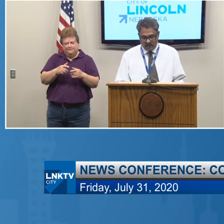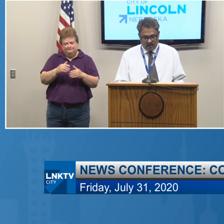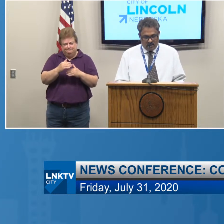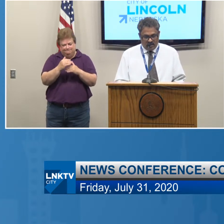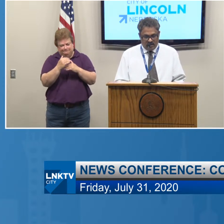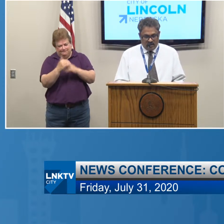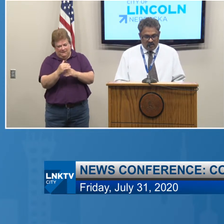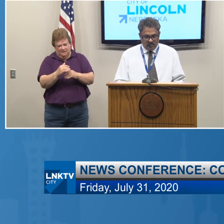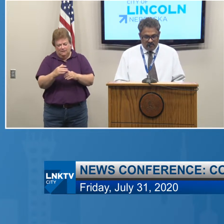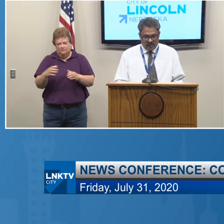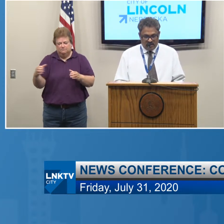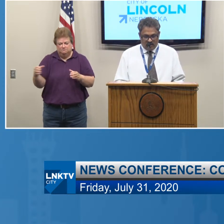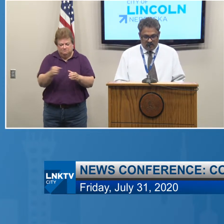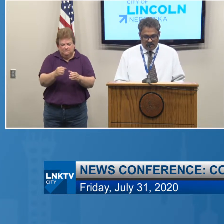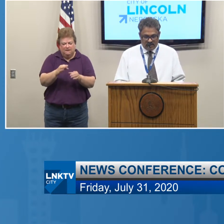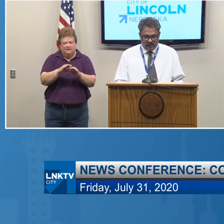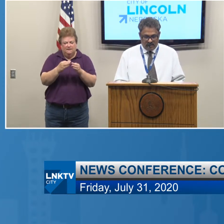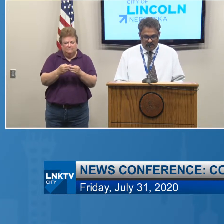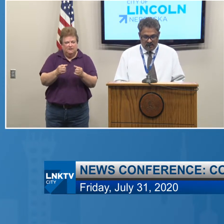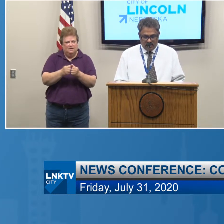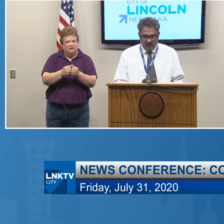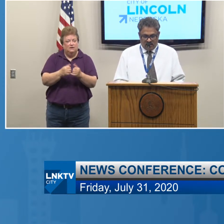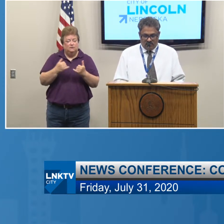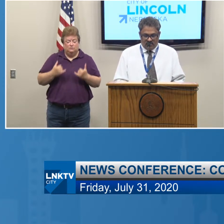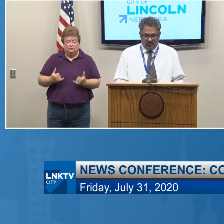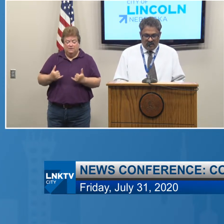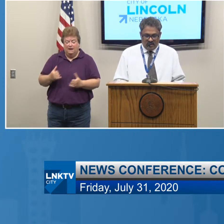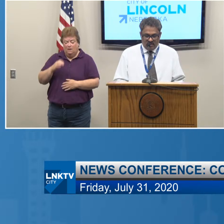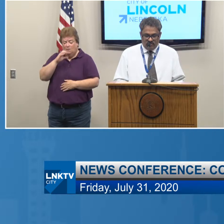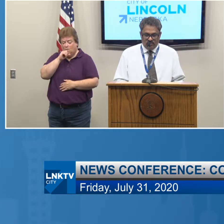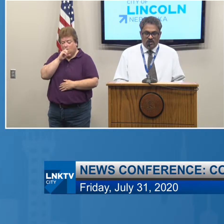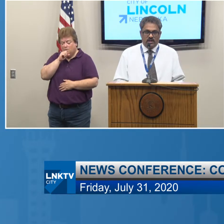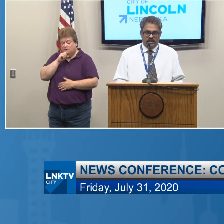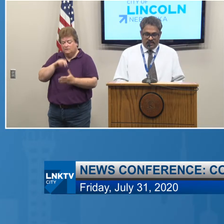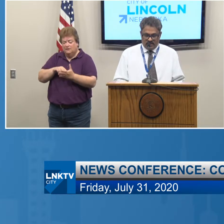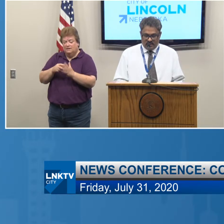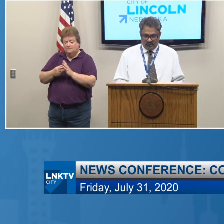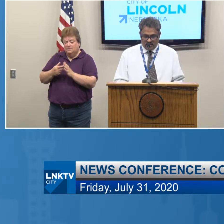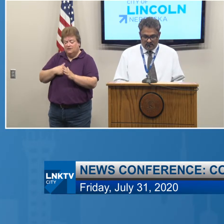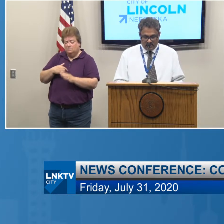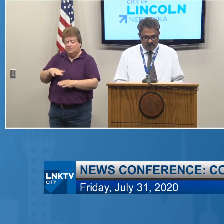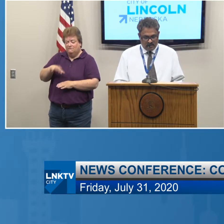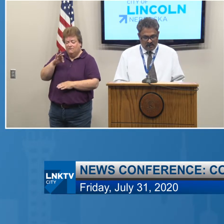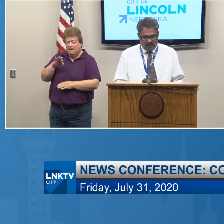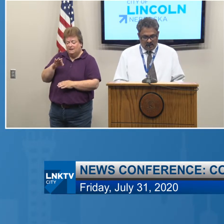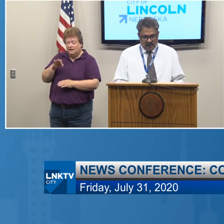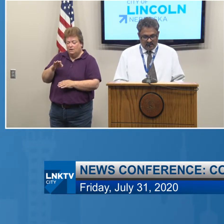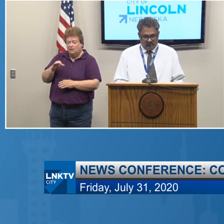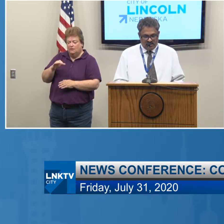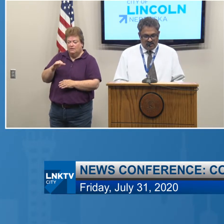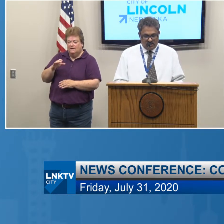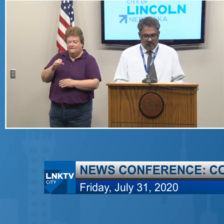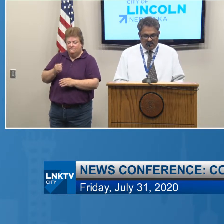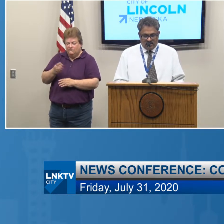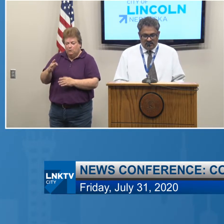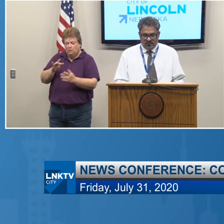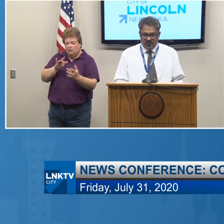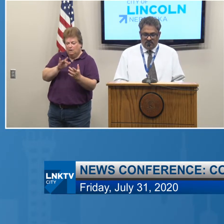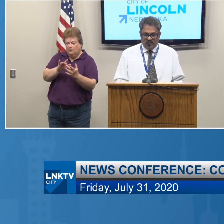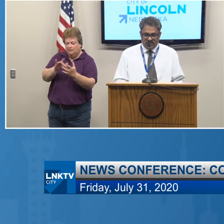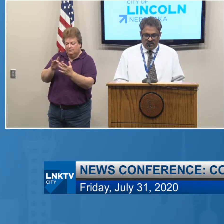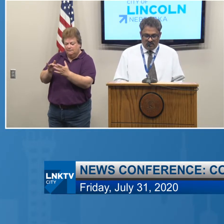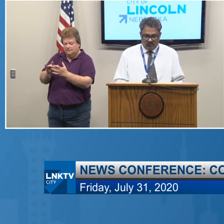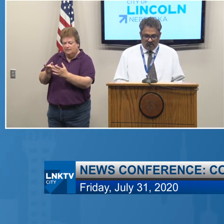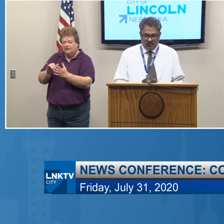pandemic. Right now, we are in orange category for finding fewer connected cases. As I mentioned, this